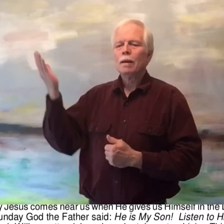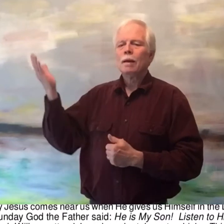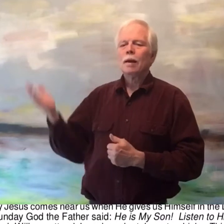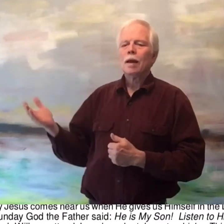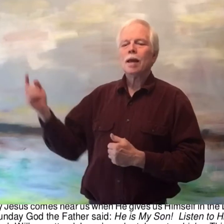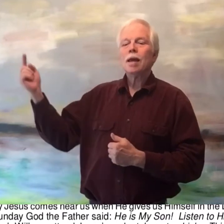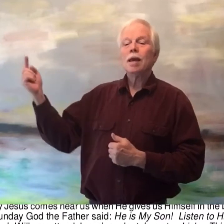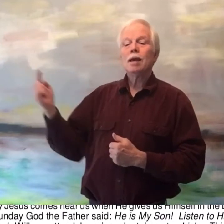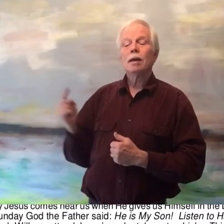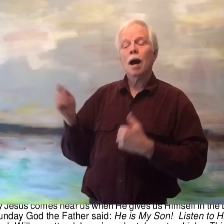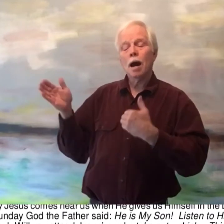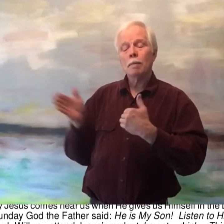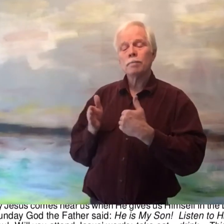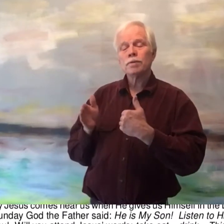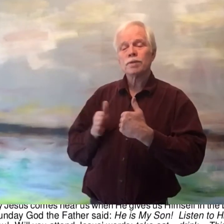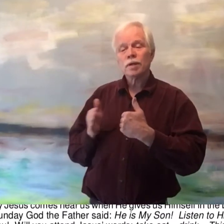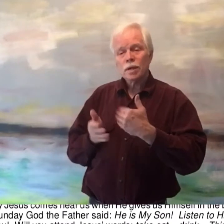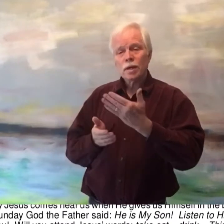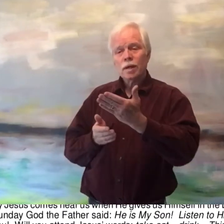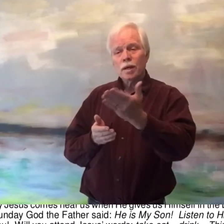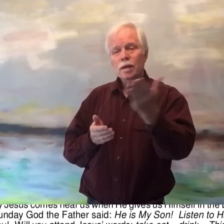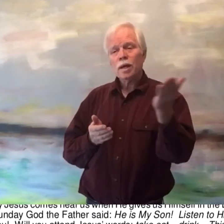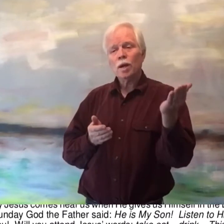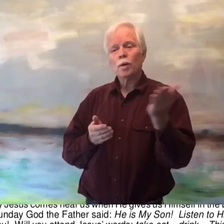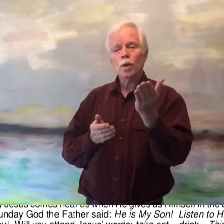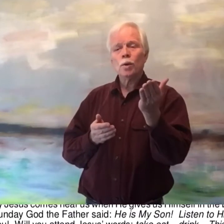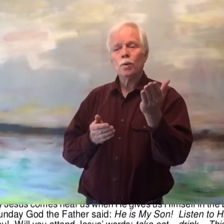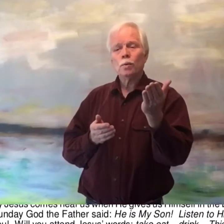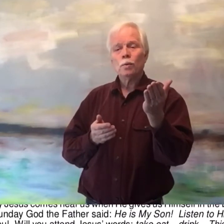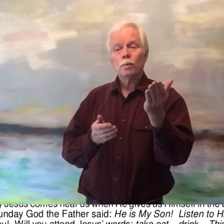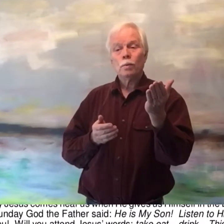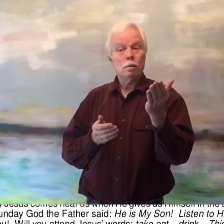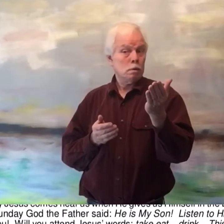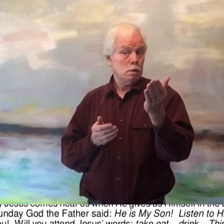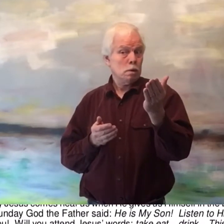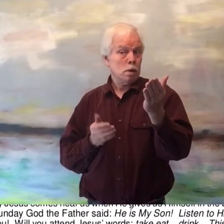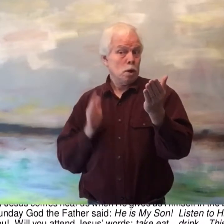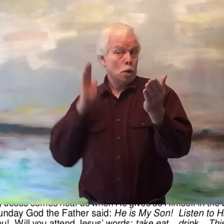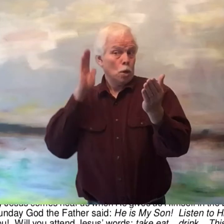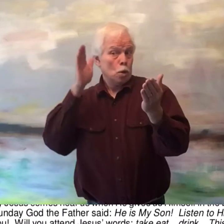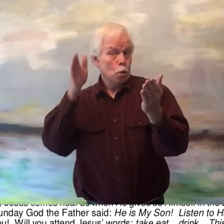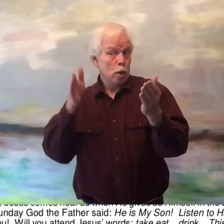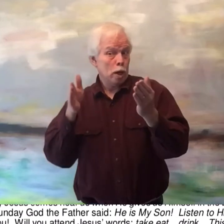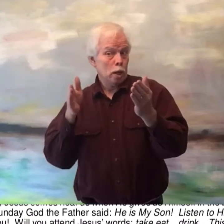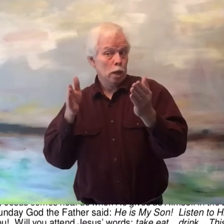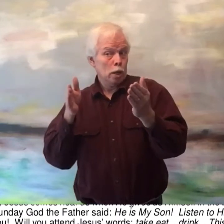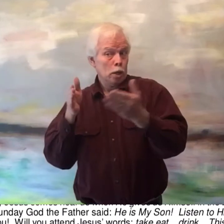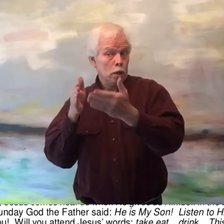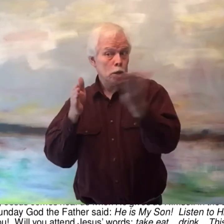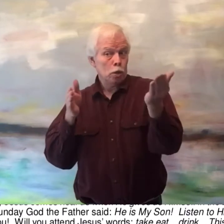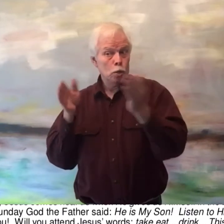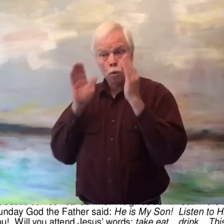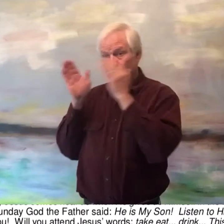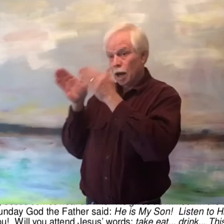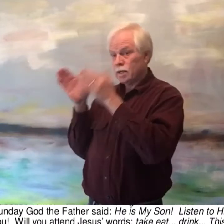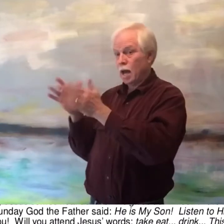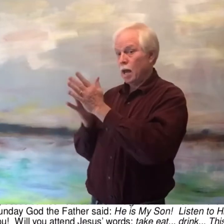He comes near you. Will you attend